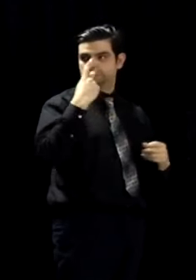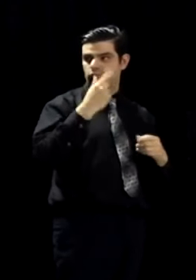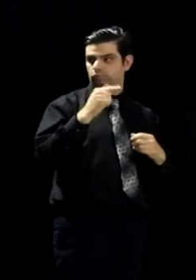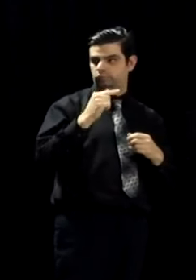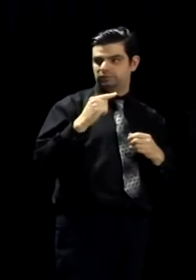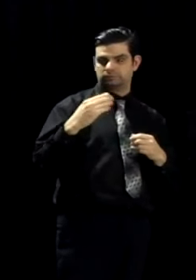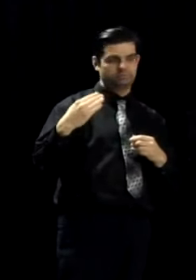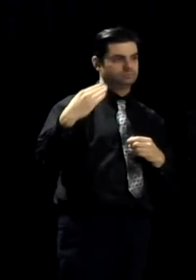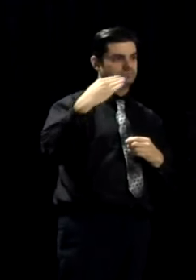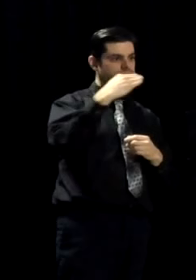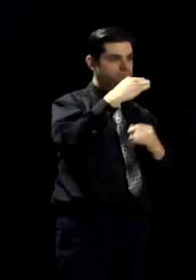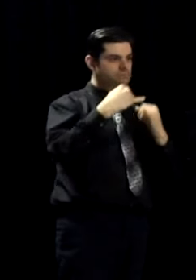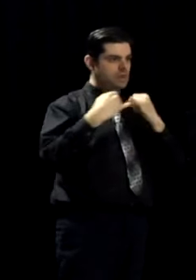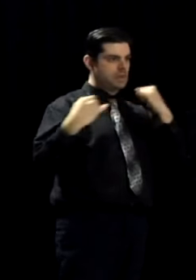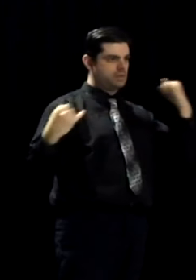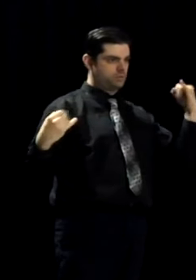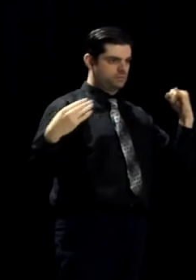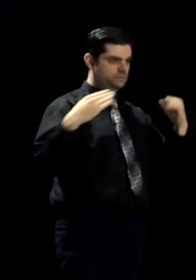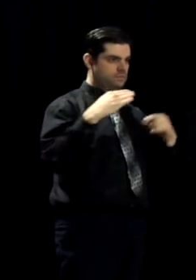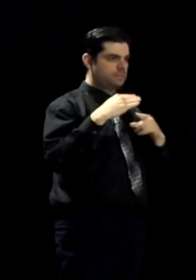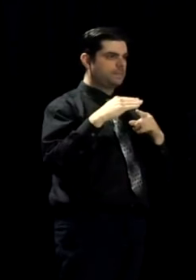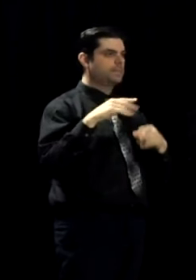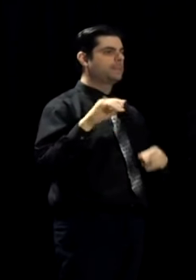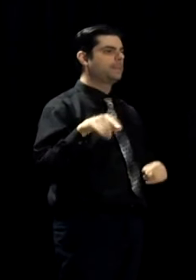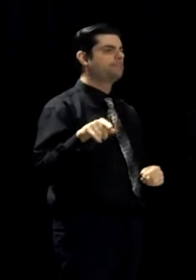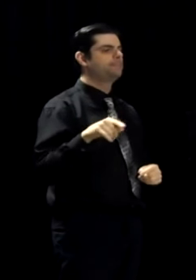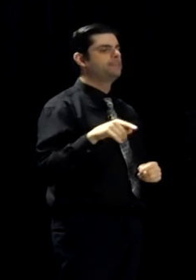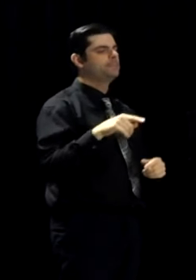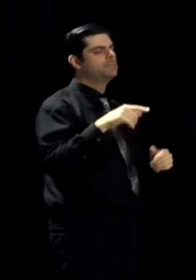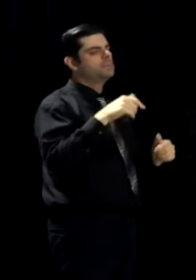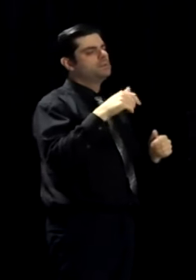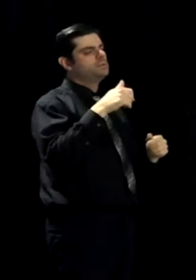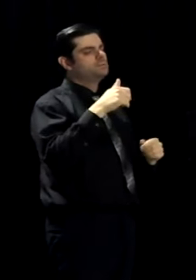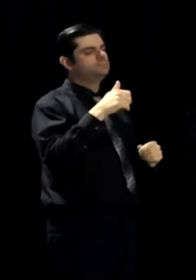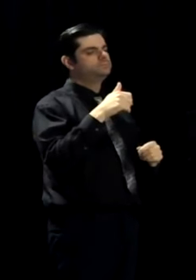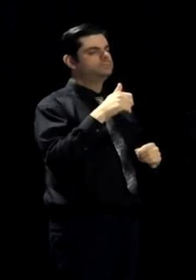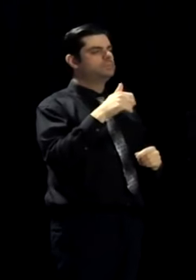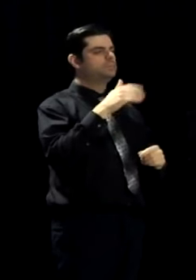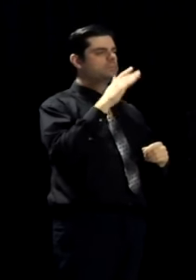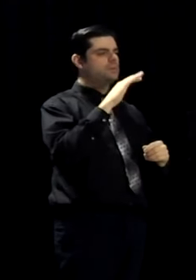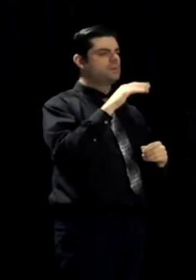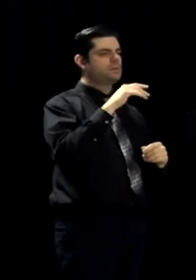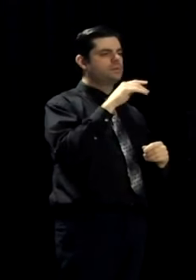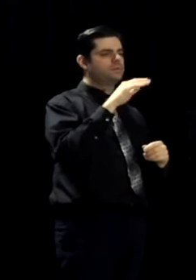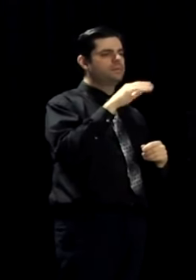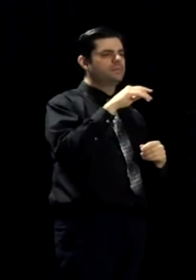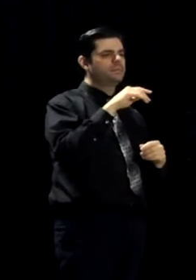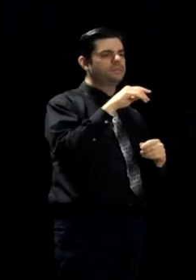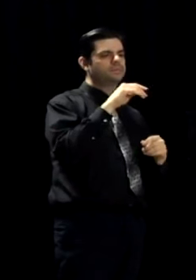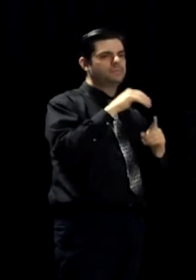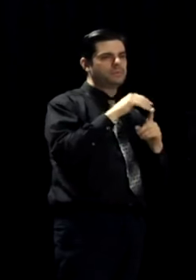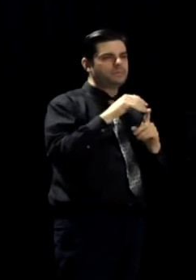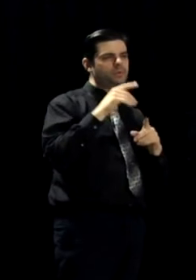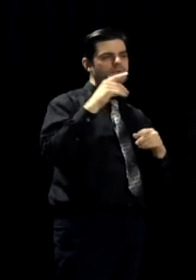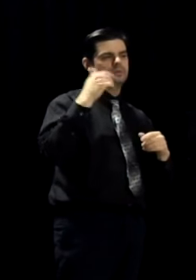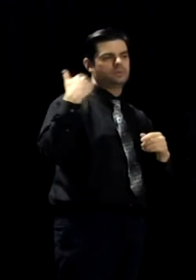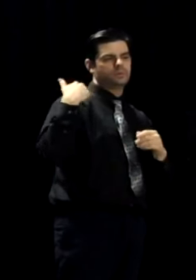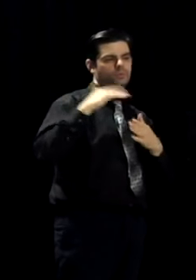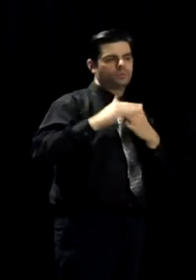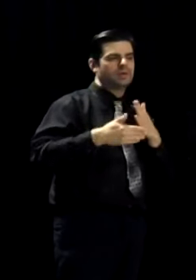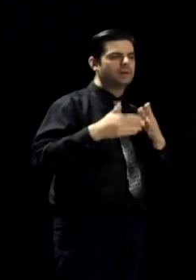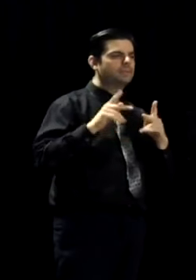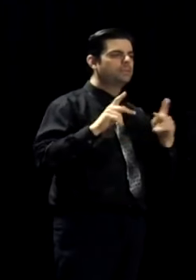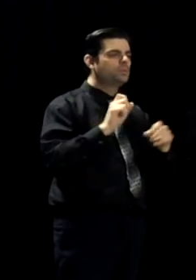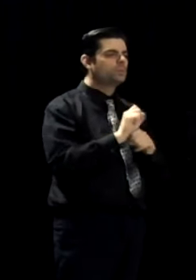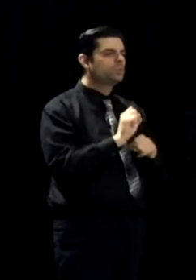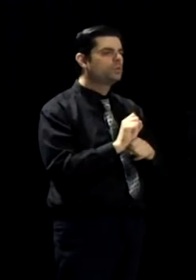weekends we have less people working than during the week, so recoveries always get better during the week. So we'll